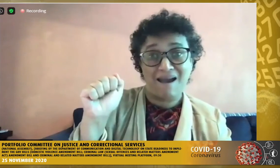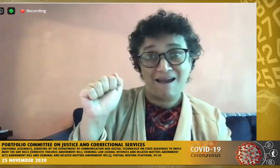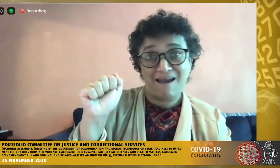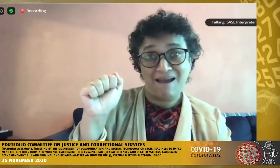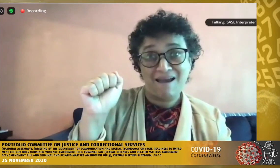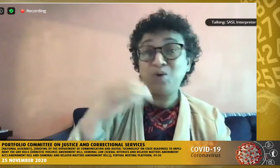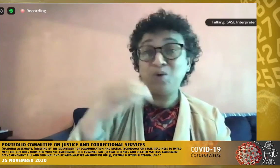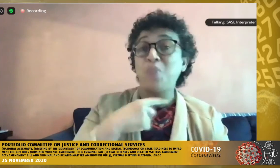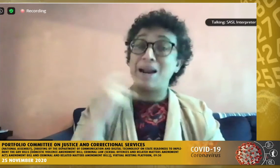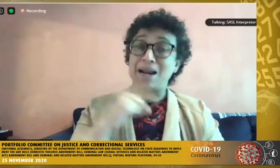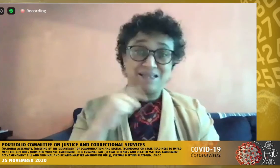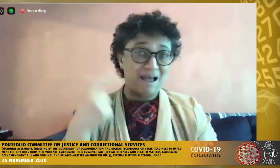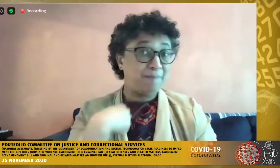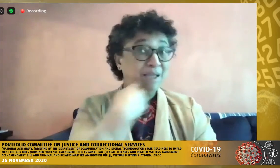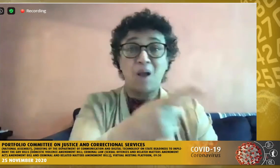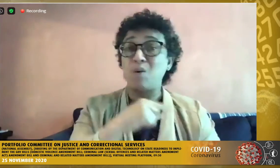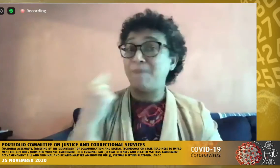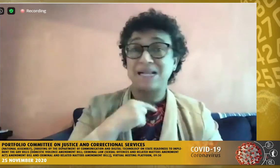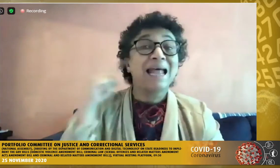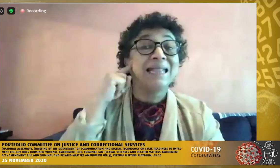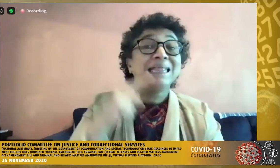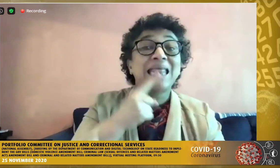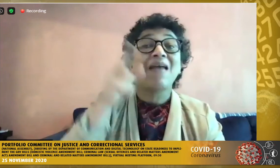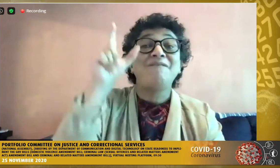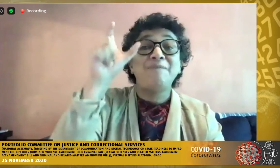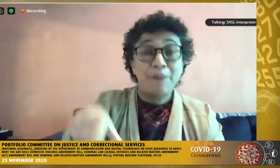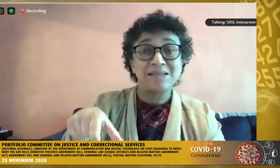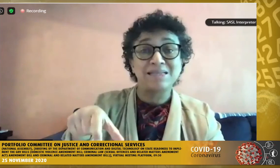there was a video